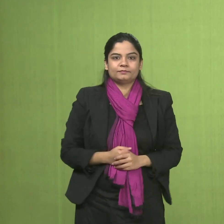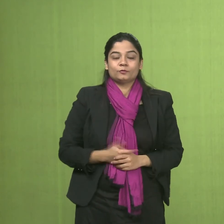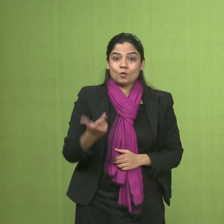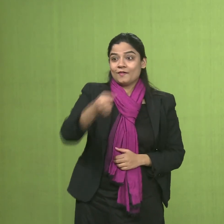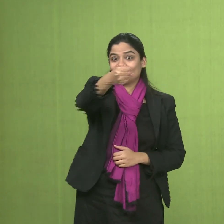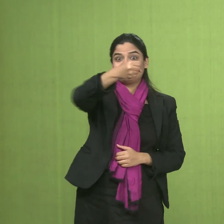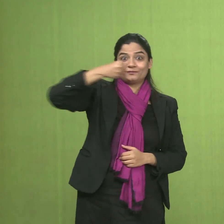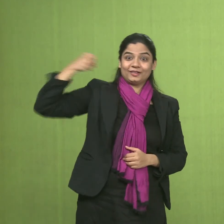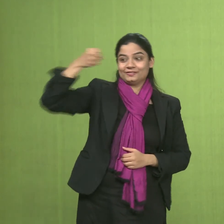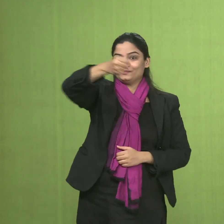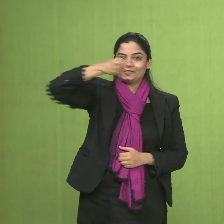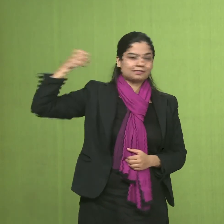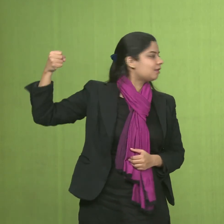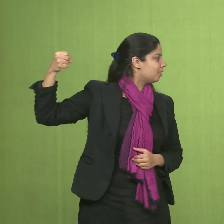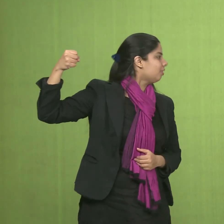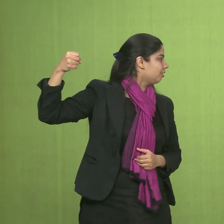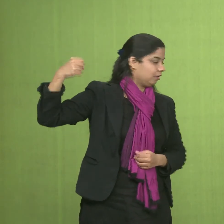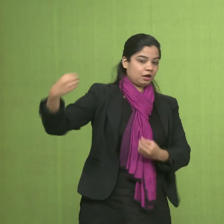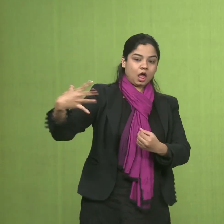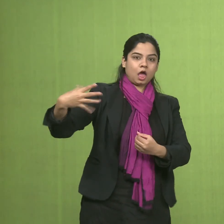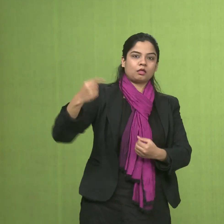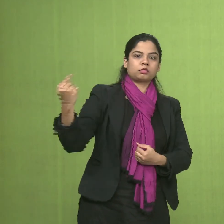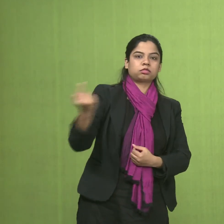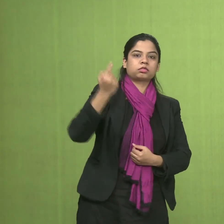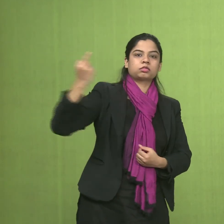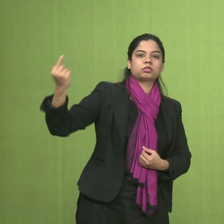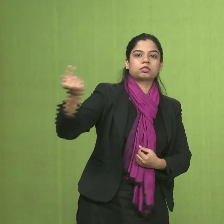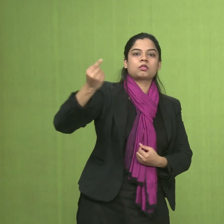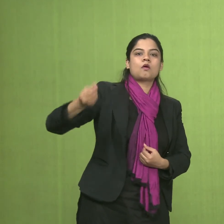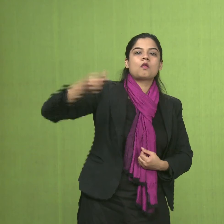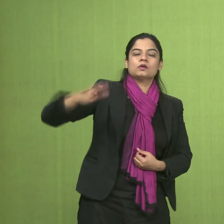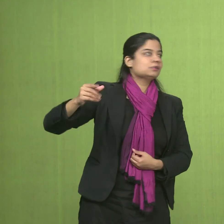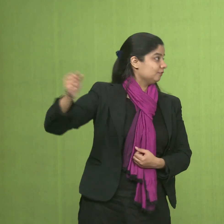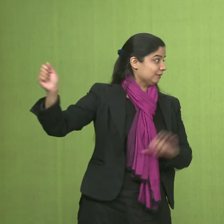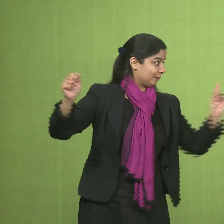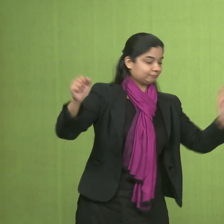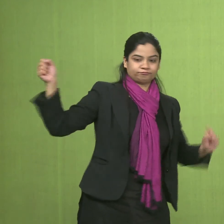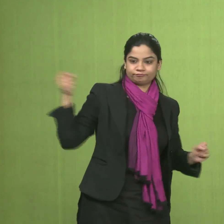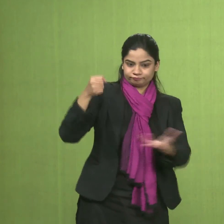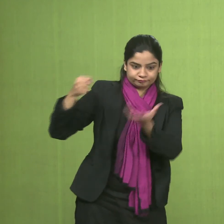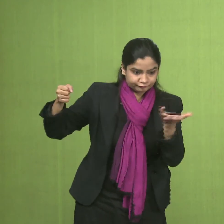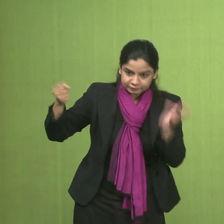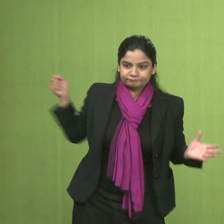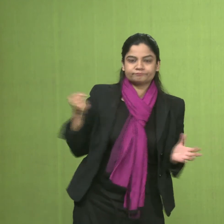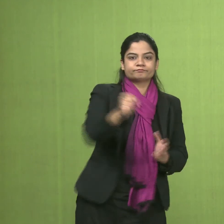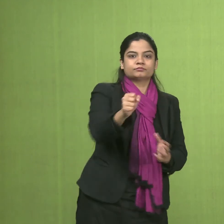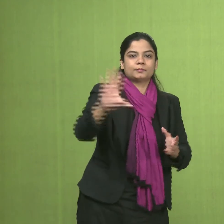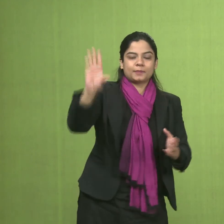use. Refrigerator, just don't open the refrigerator and keep discussing things here and there. Avoid opening it again